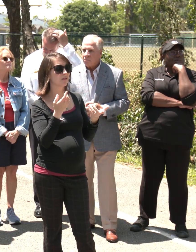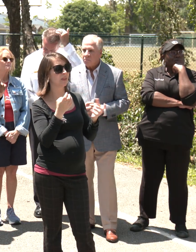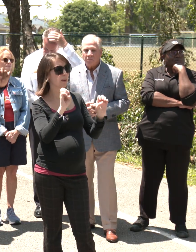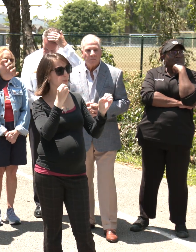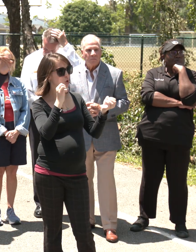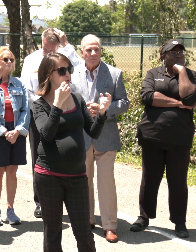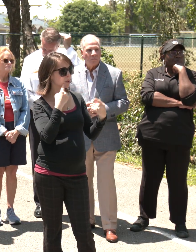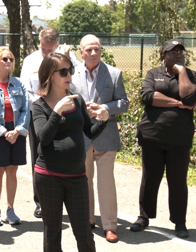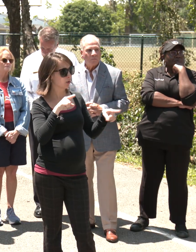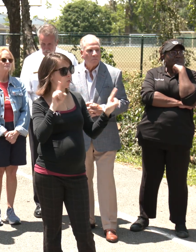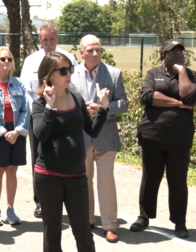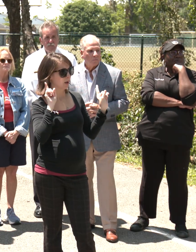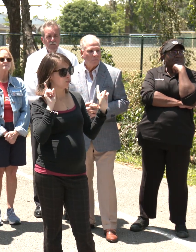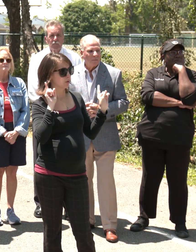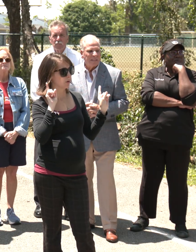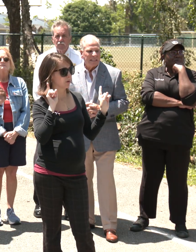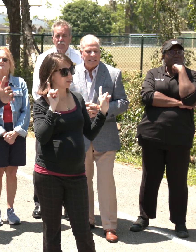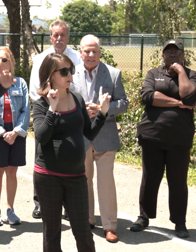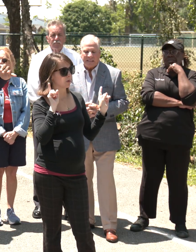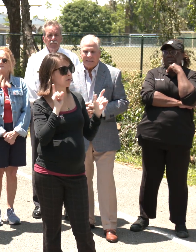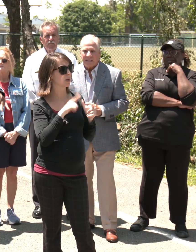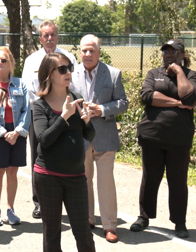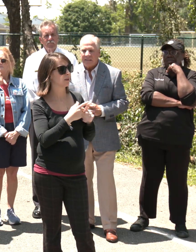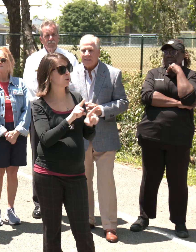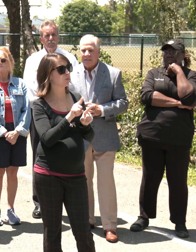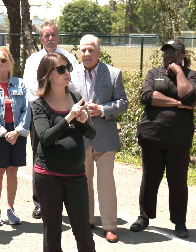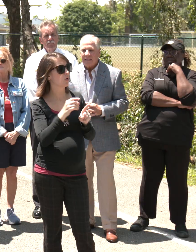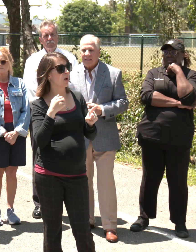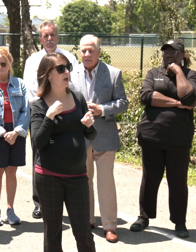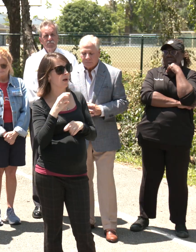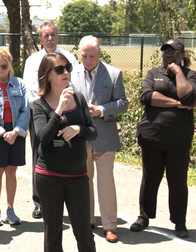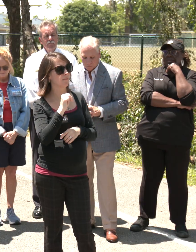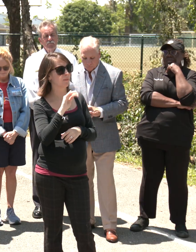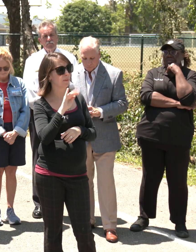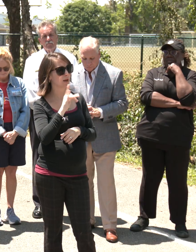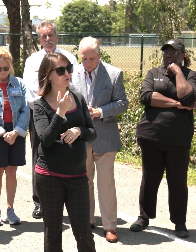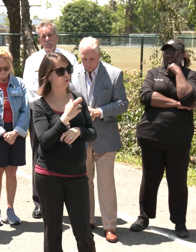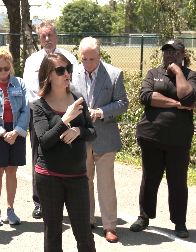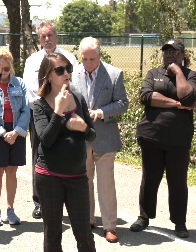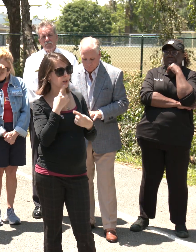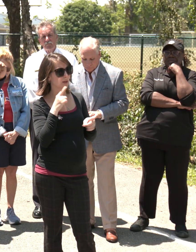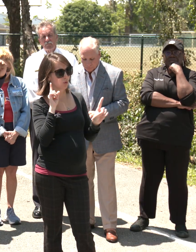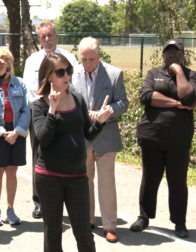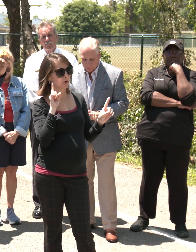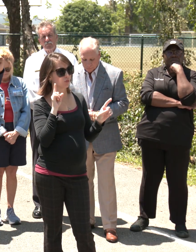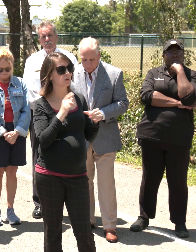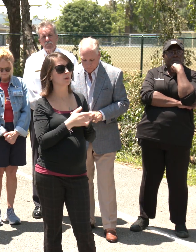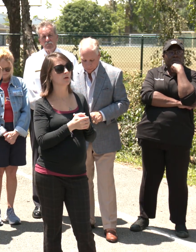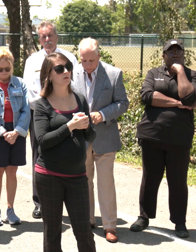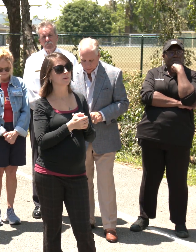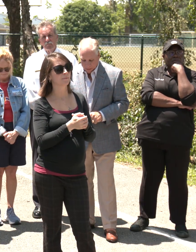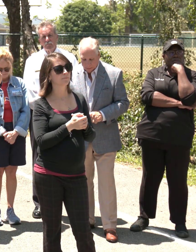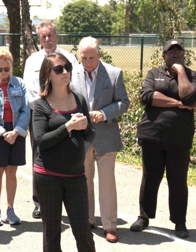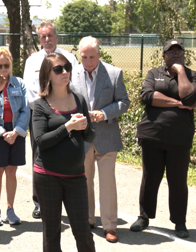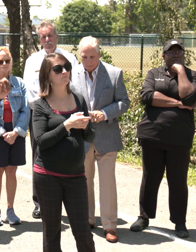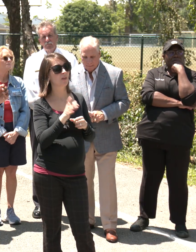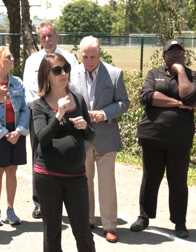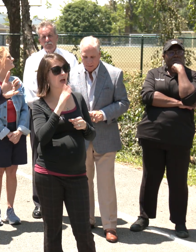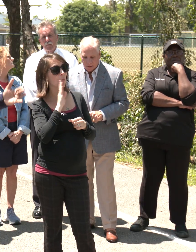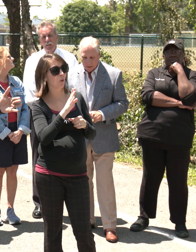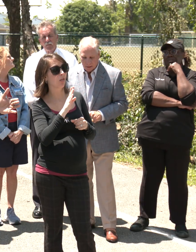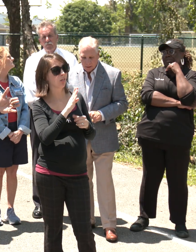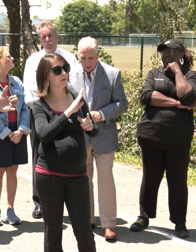emergency declaration, and then you also have the major declaration, and those check some boxes